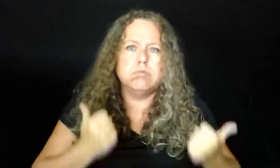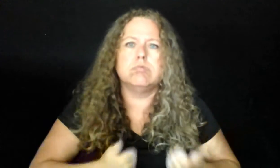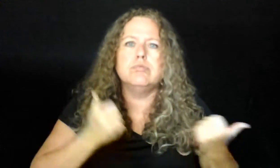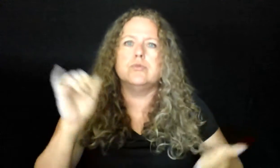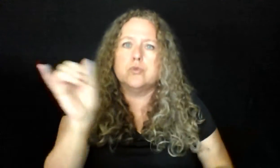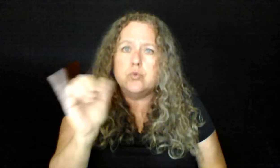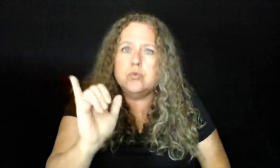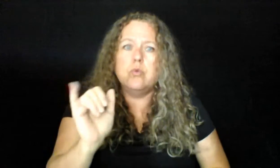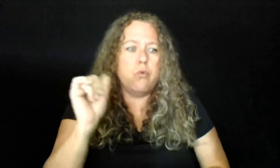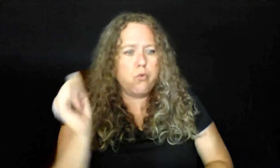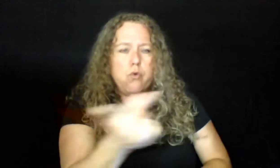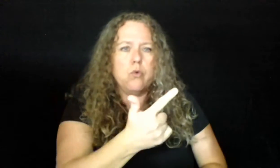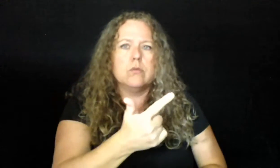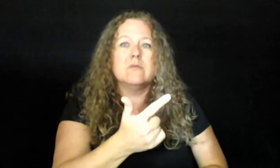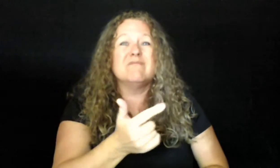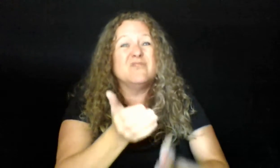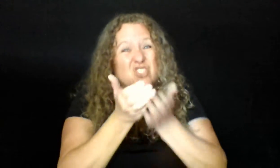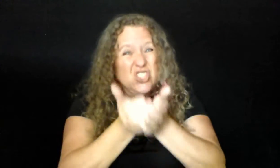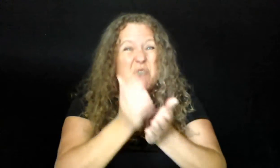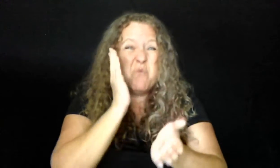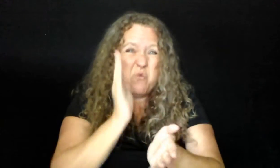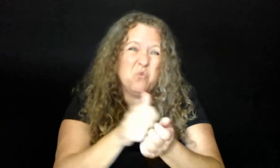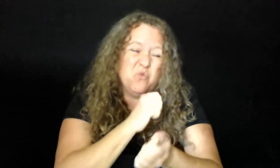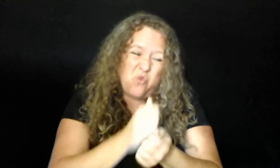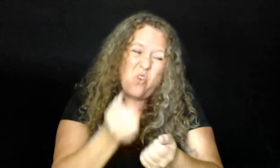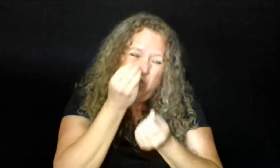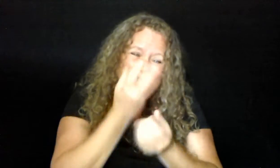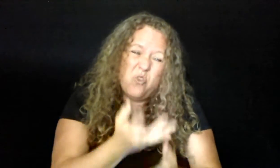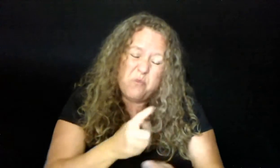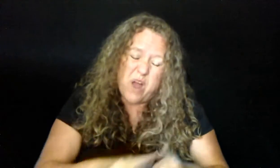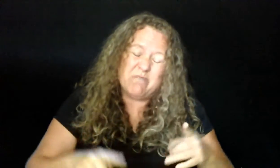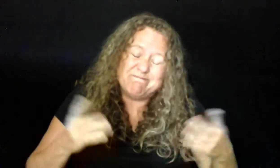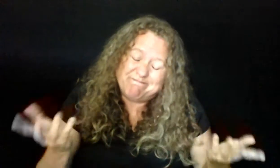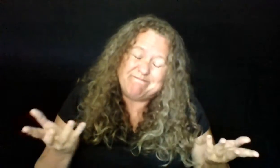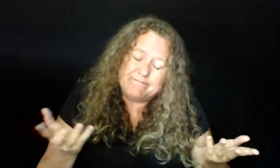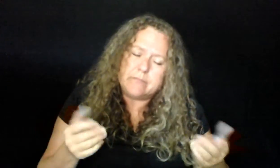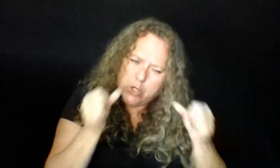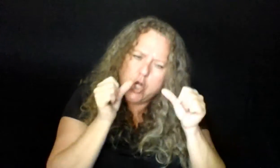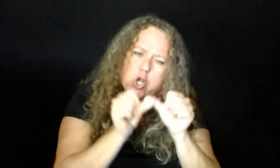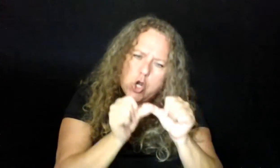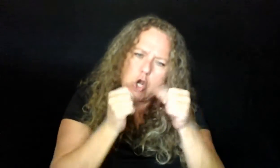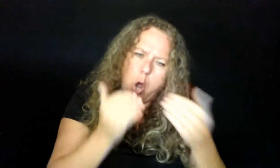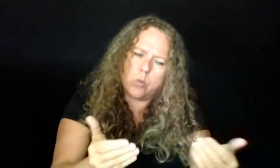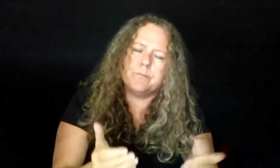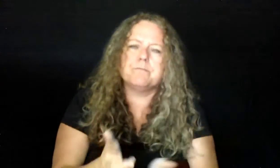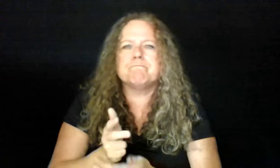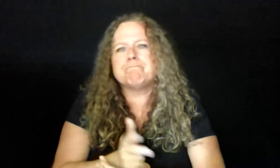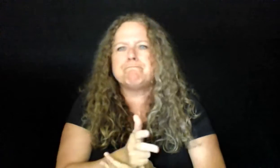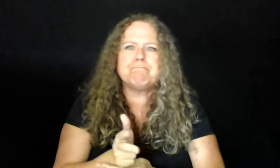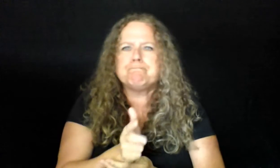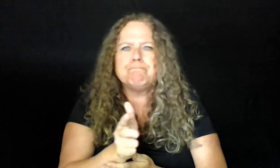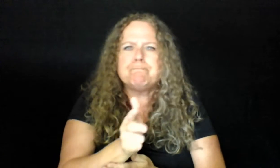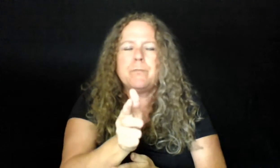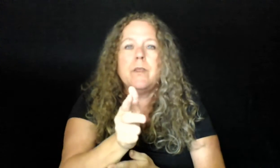they do. They keep moving for a while. Eventually, they start taking soundings. They realize they're getting shallower. Before we had the Bermuda Triangle, we had the Adriatic